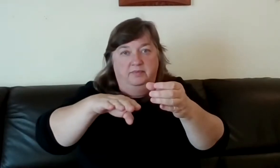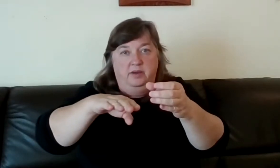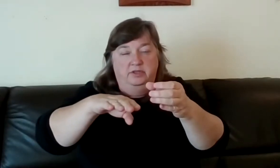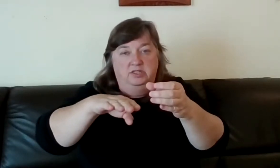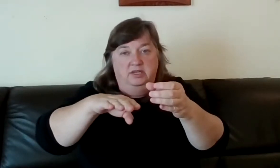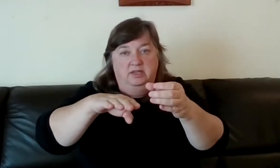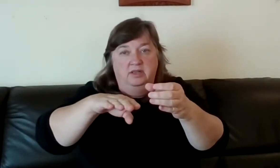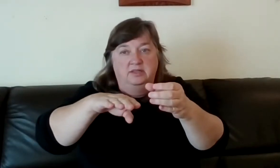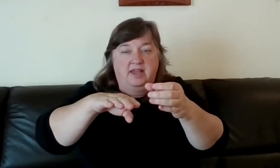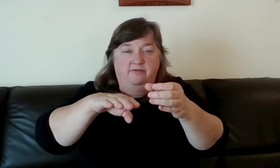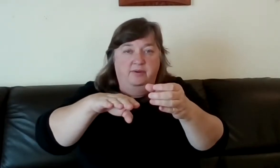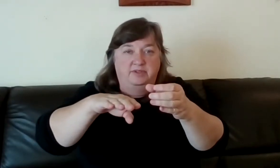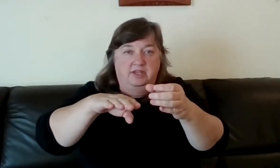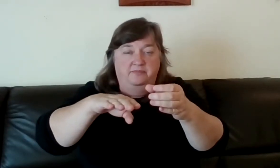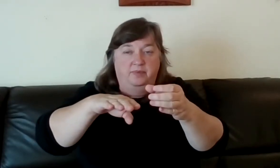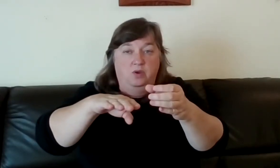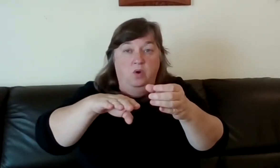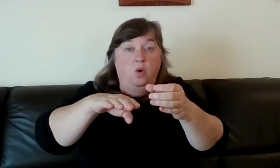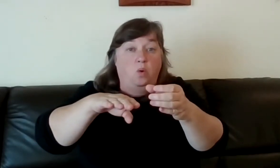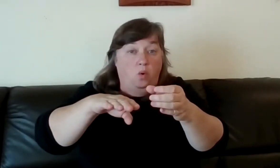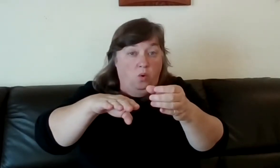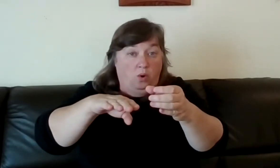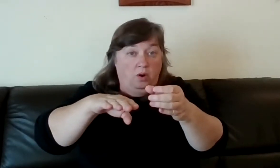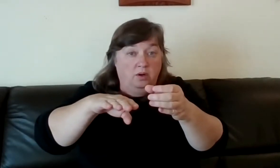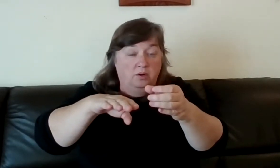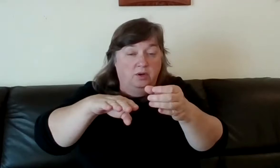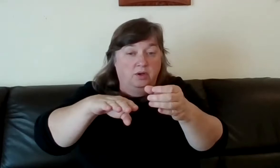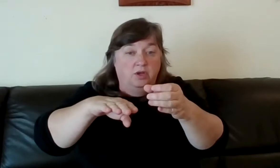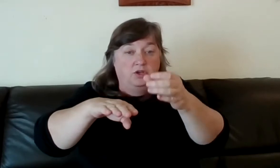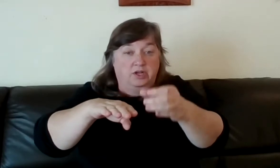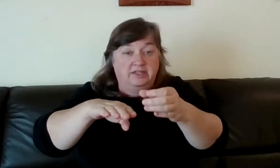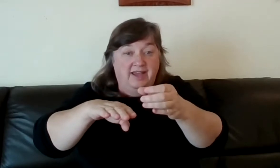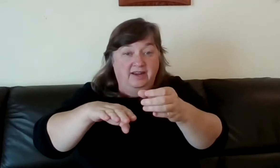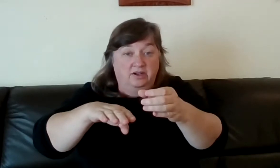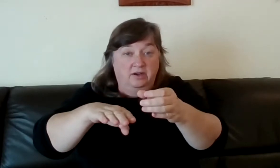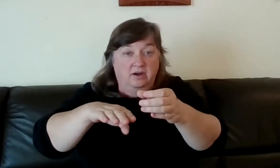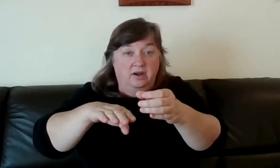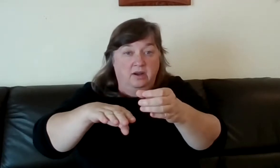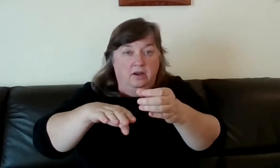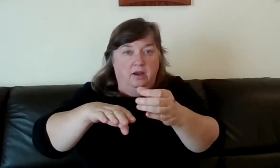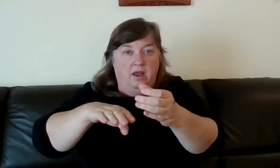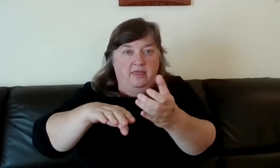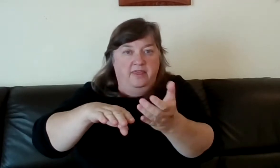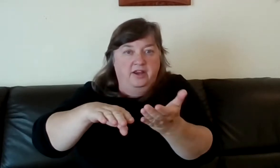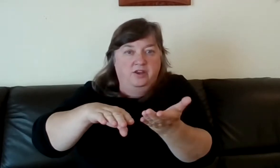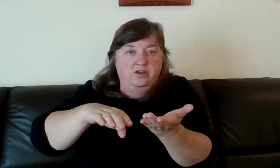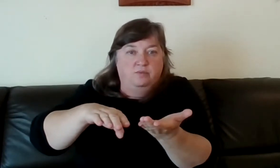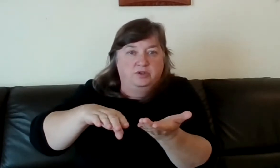how much is in it? It's half empty. Or your container, and then you put